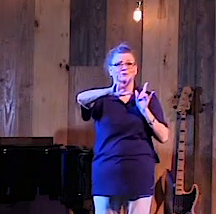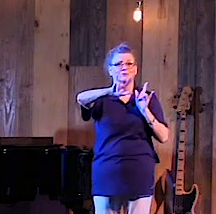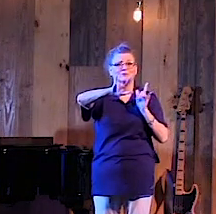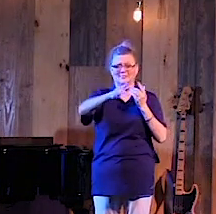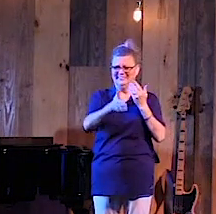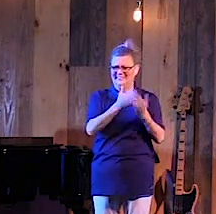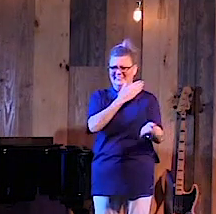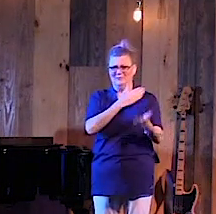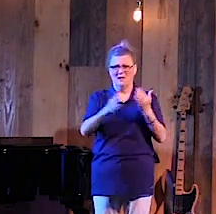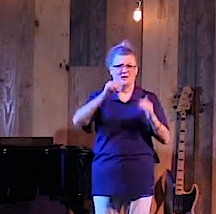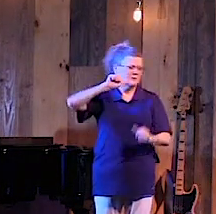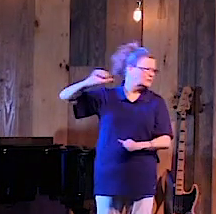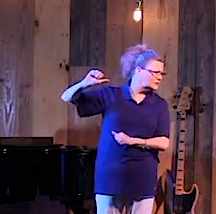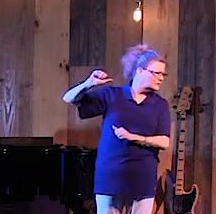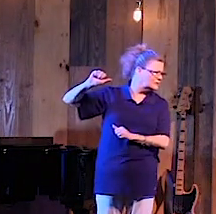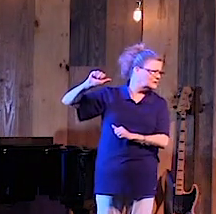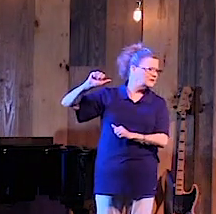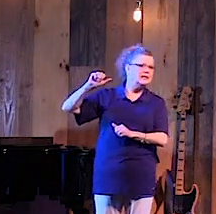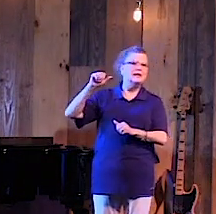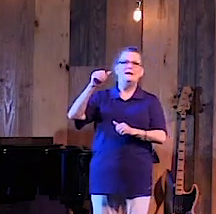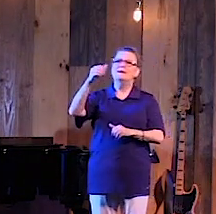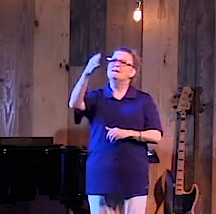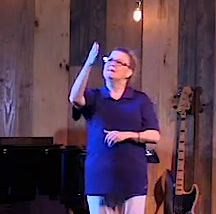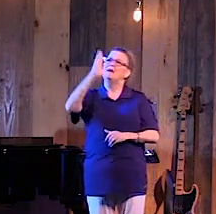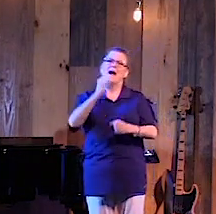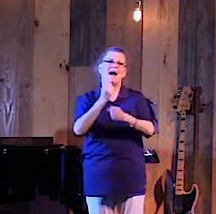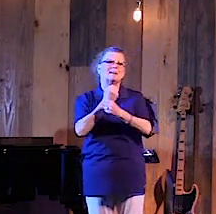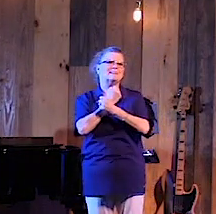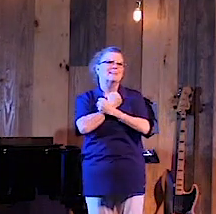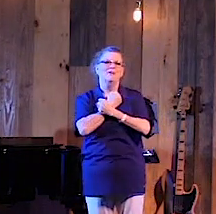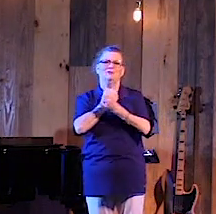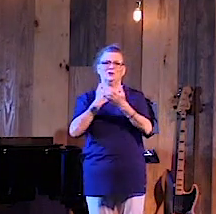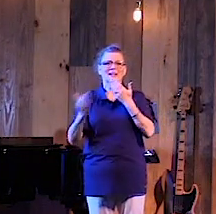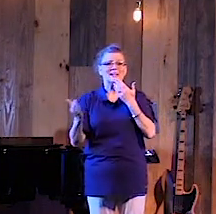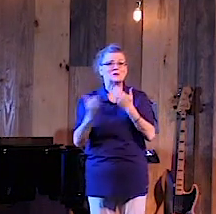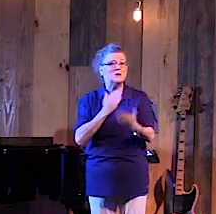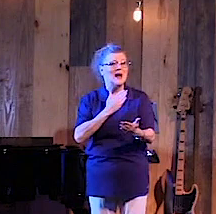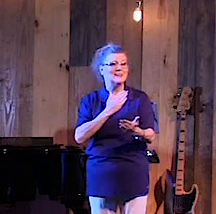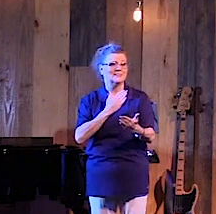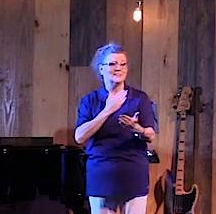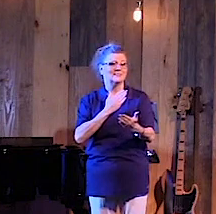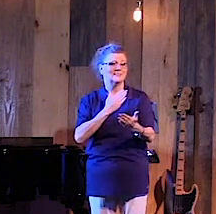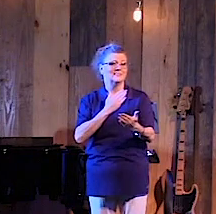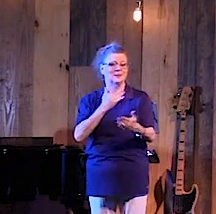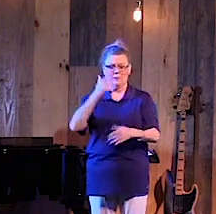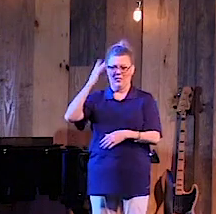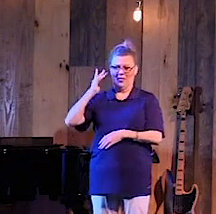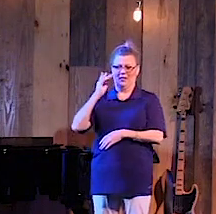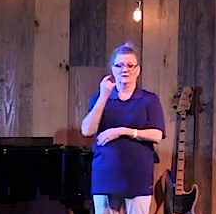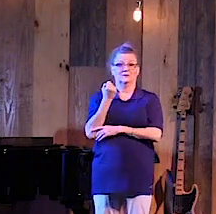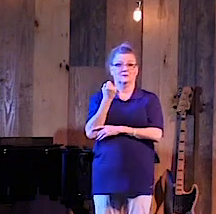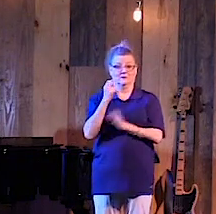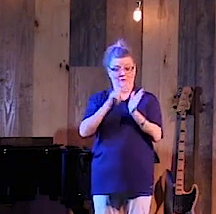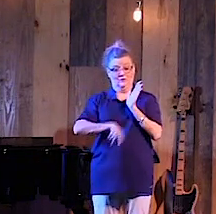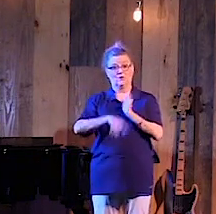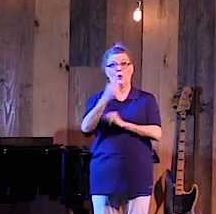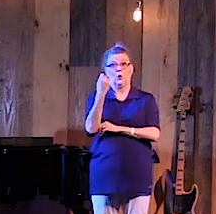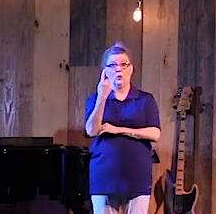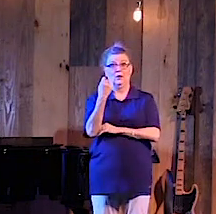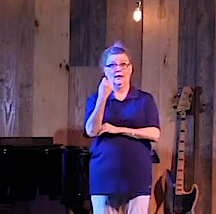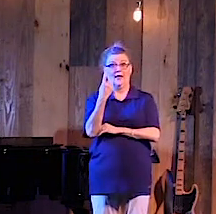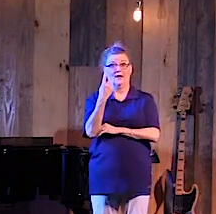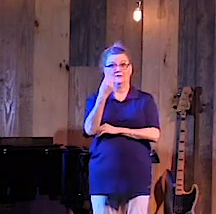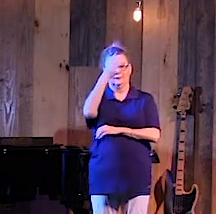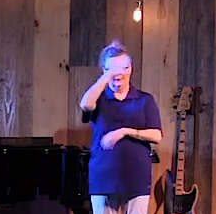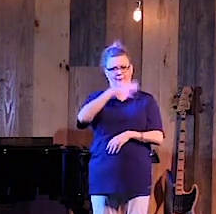him personally. God loves you even when you've rejected him personally. Back in verse 11, there's a story. A man had